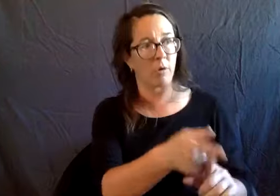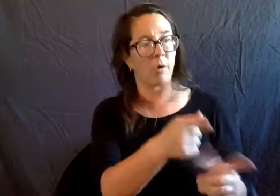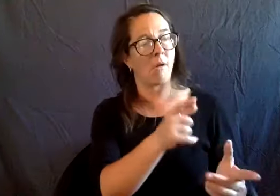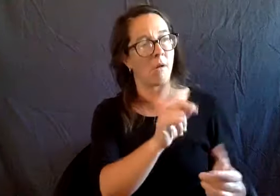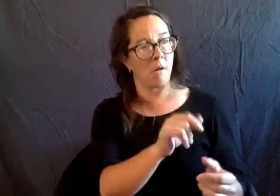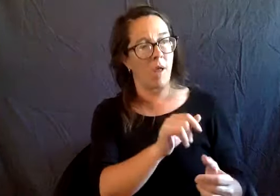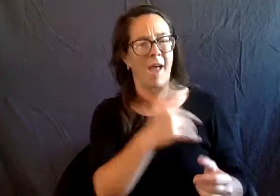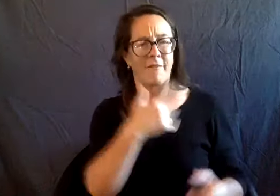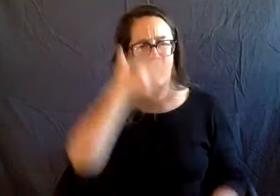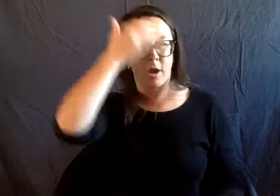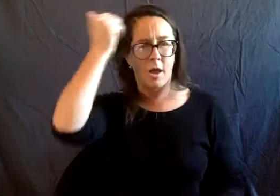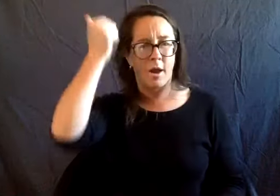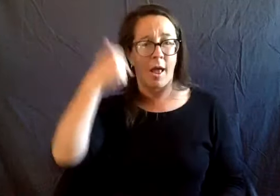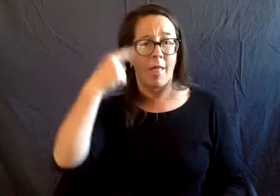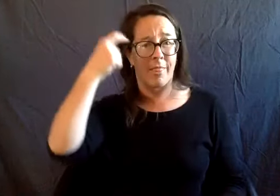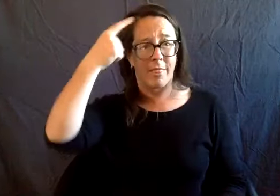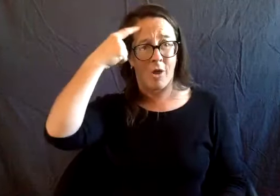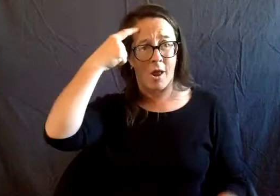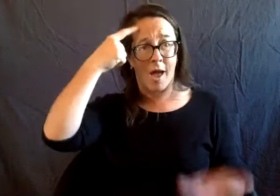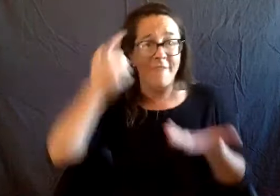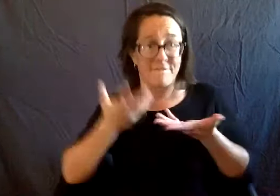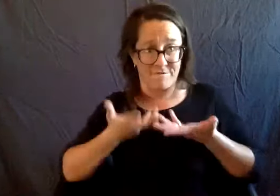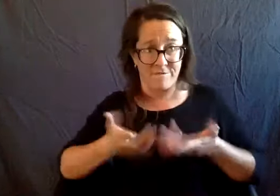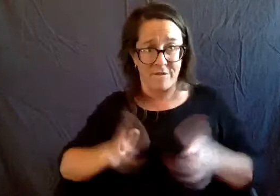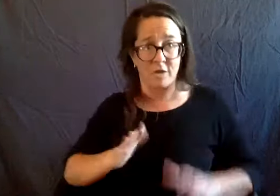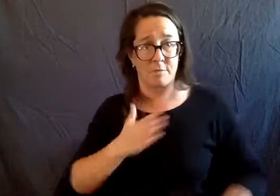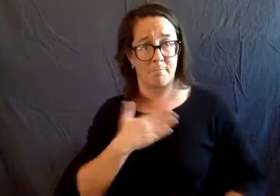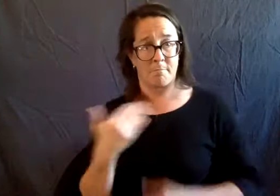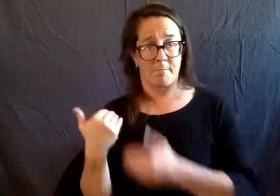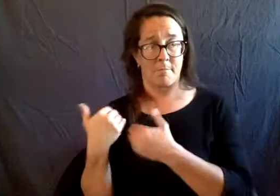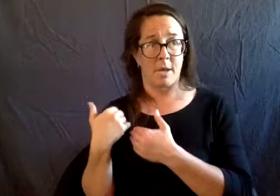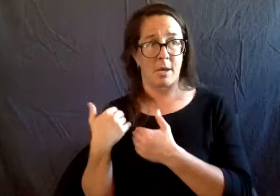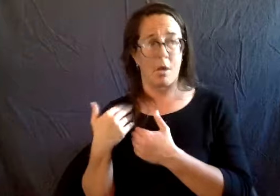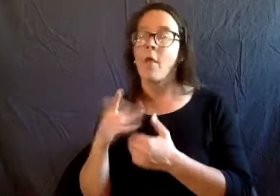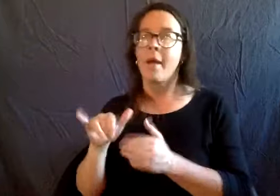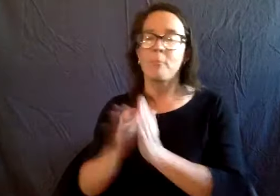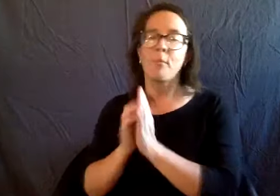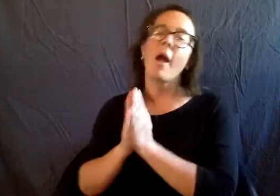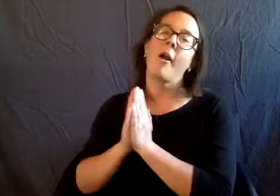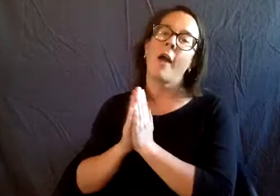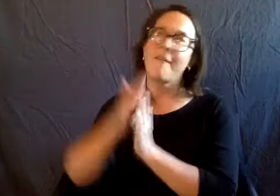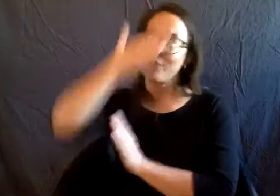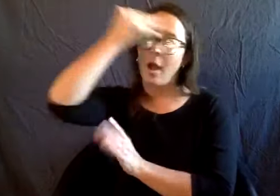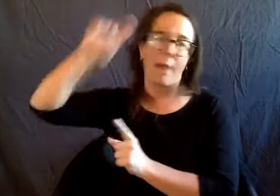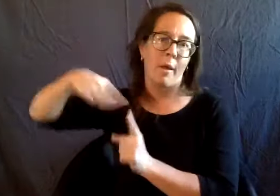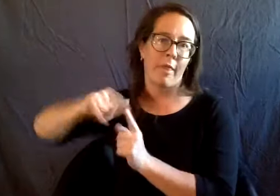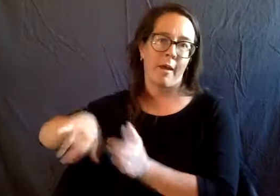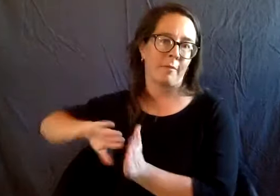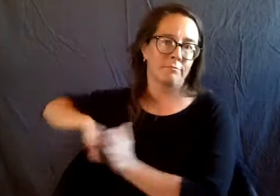And I'd forgotten. I thought I'd done it. I'd forgotten that I'd said the prayer. I'd forgotten all of